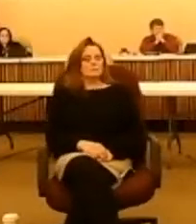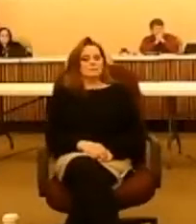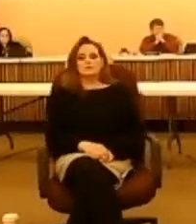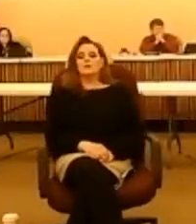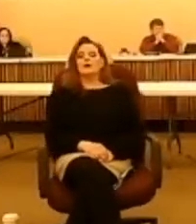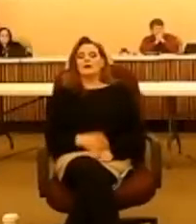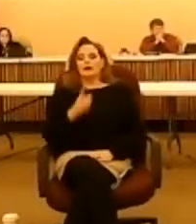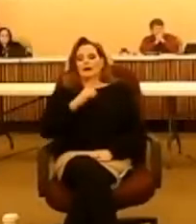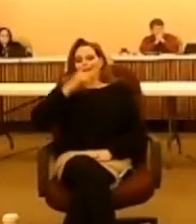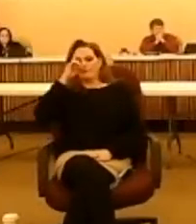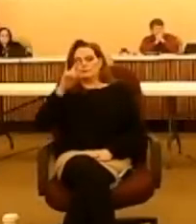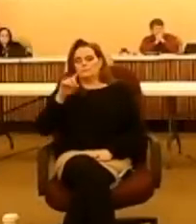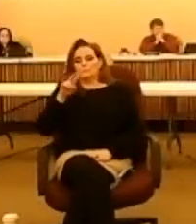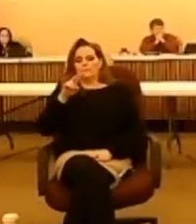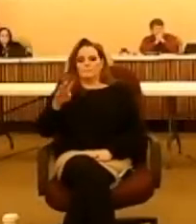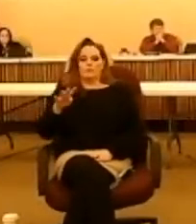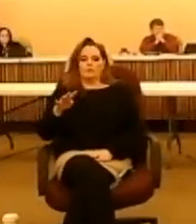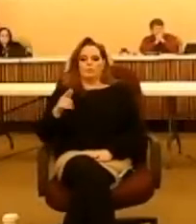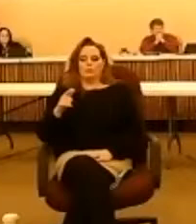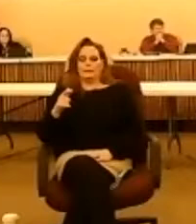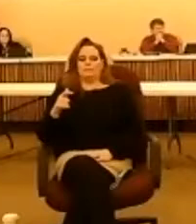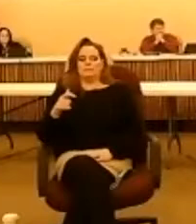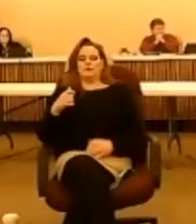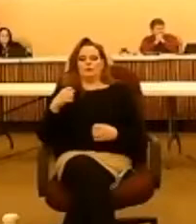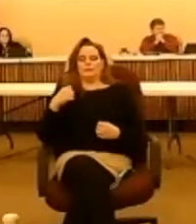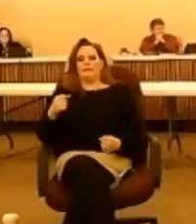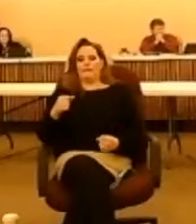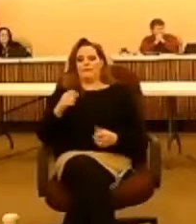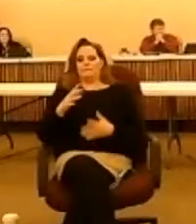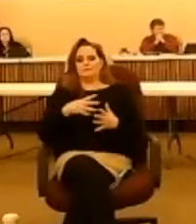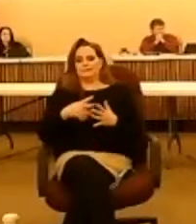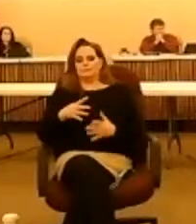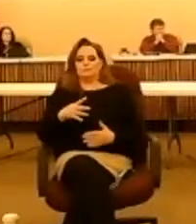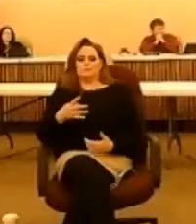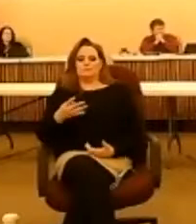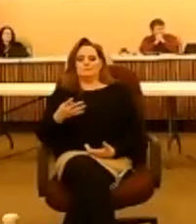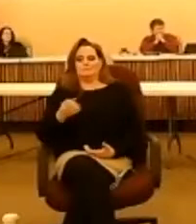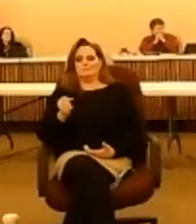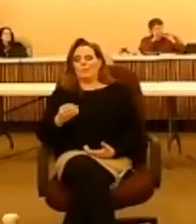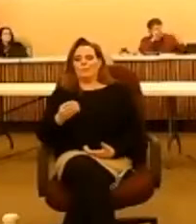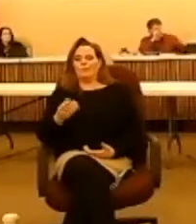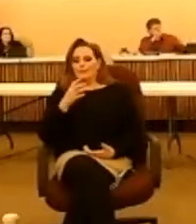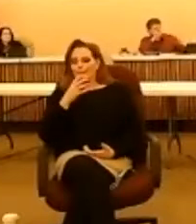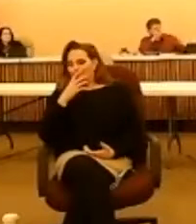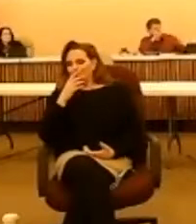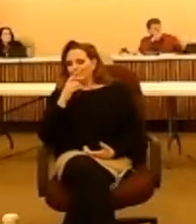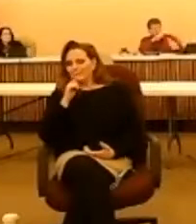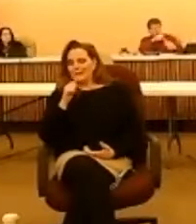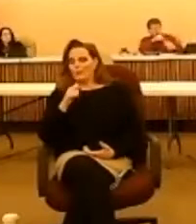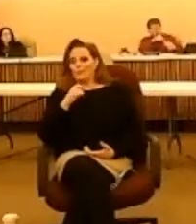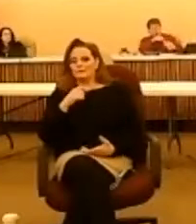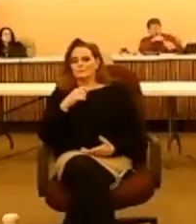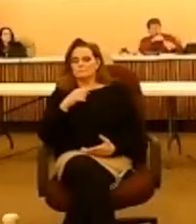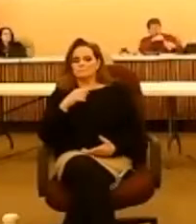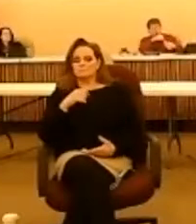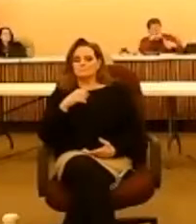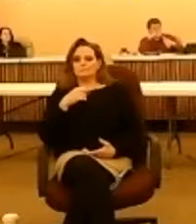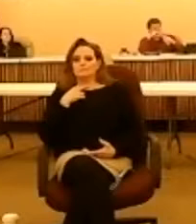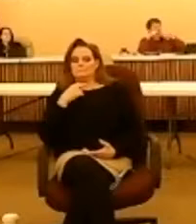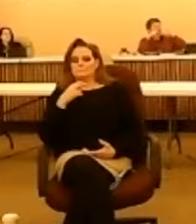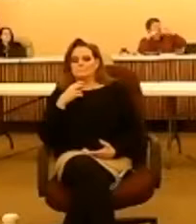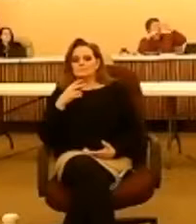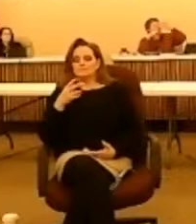Logistically, I know on the 24th we have a very heavy schedule. Right. So I don't want to clog it up even more.